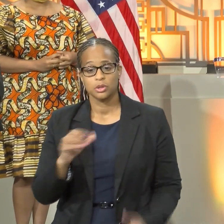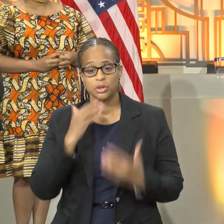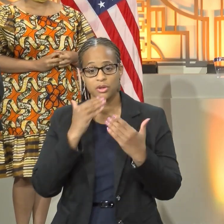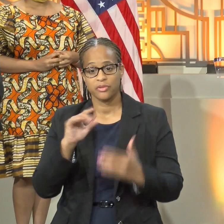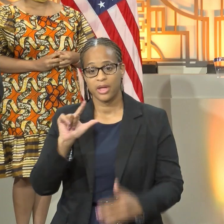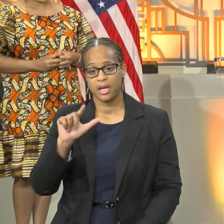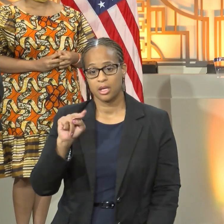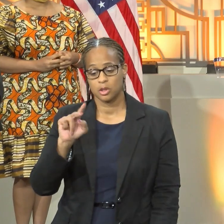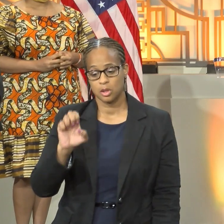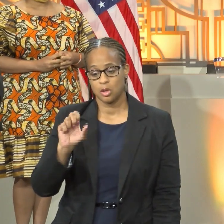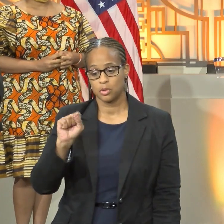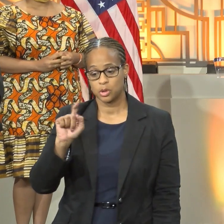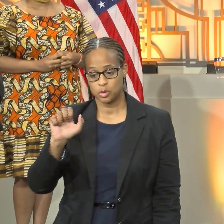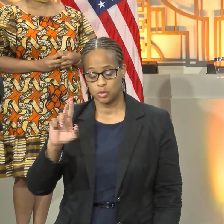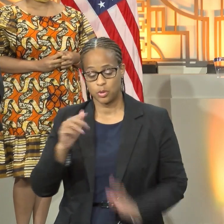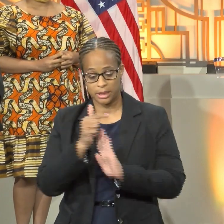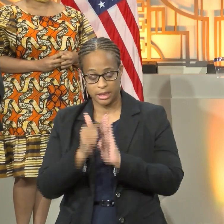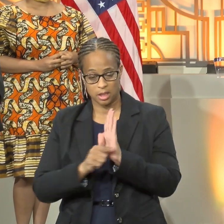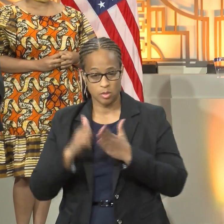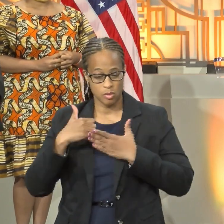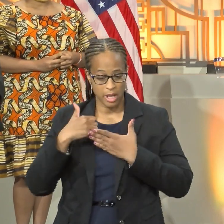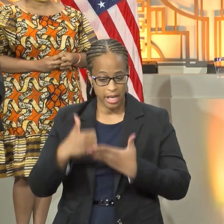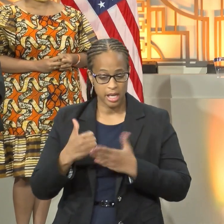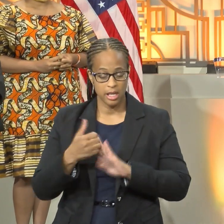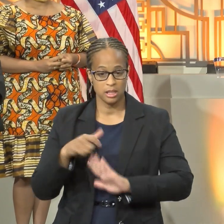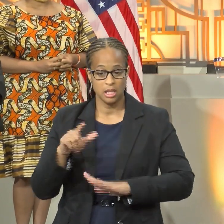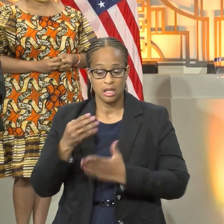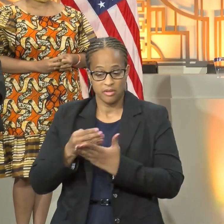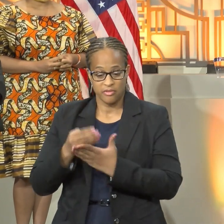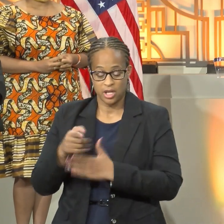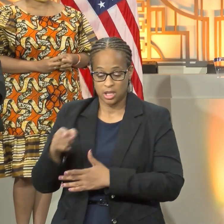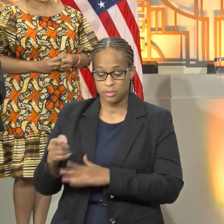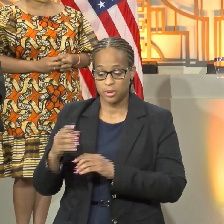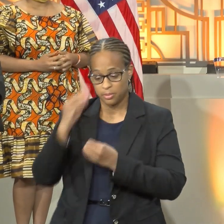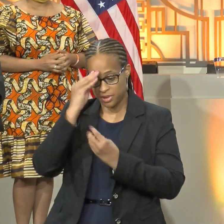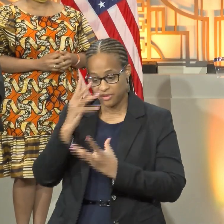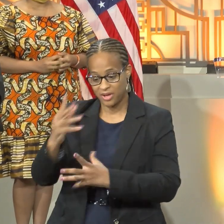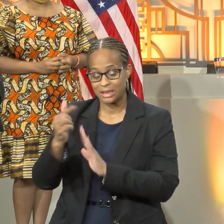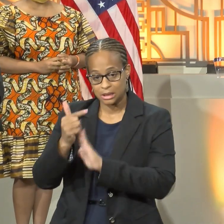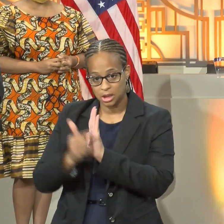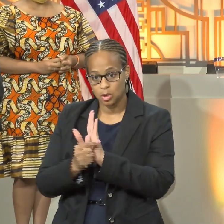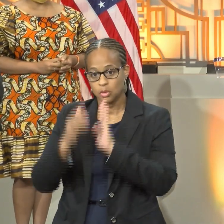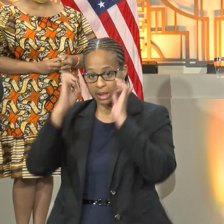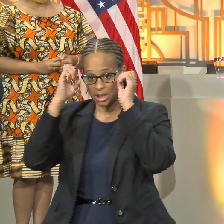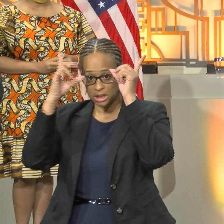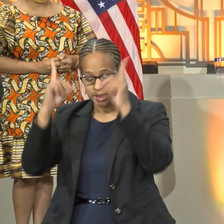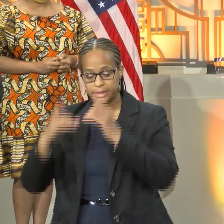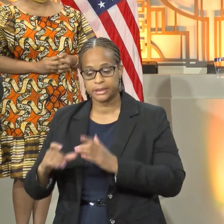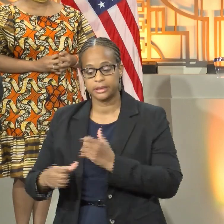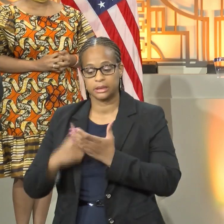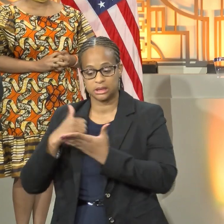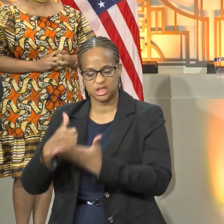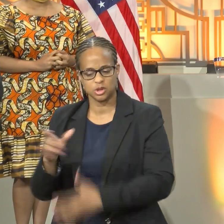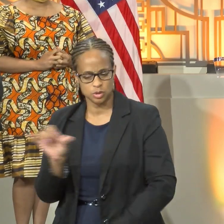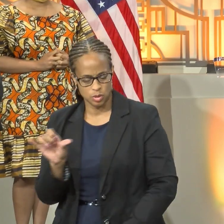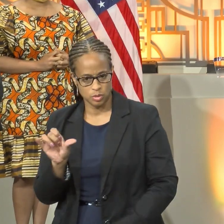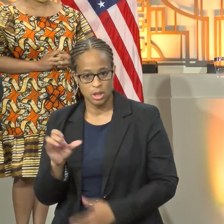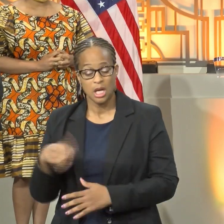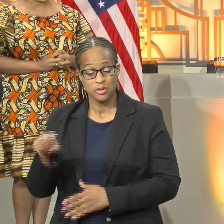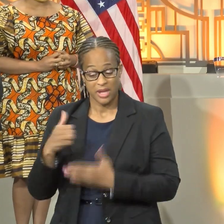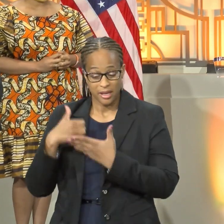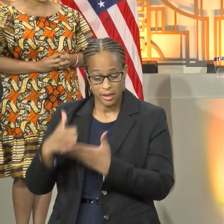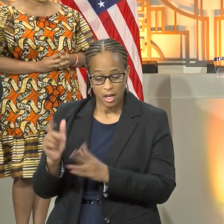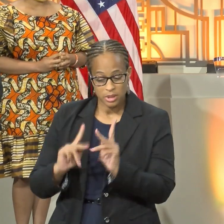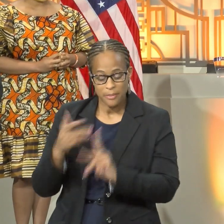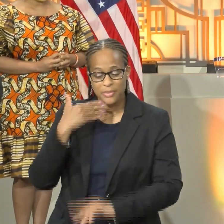Star Legal Aid, which we intend to allocate funding to provide legal and educational assistance so they can help tenants to